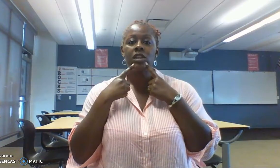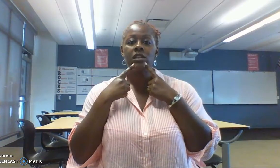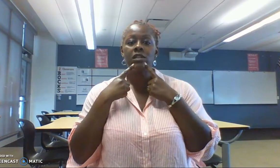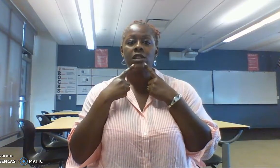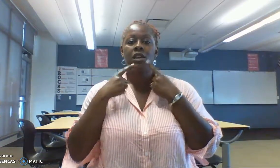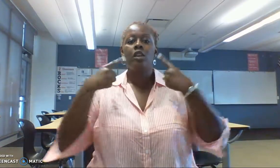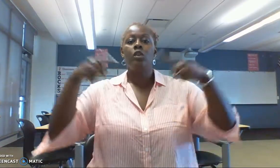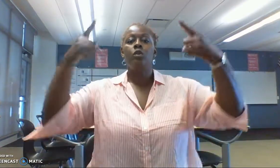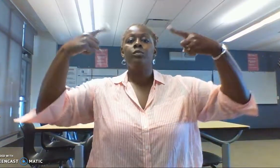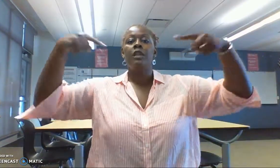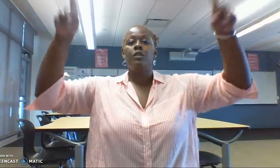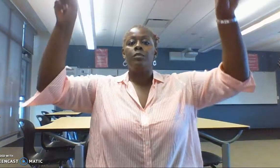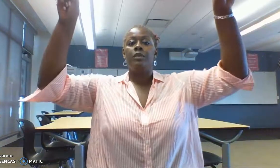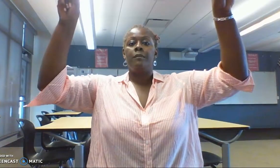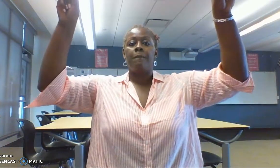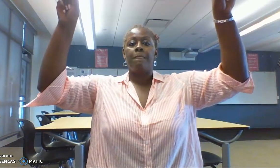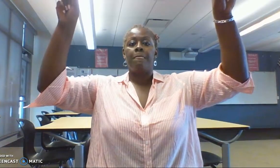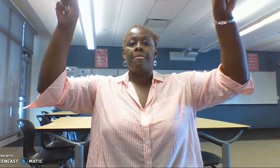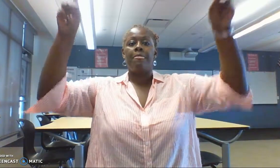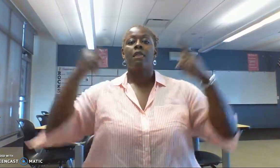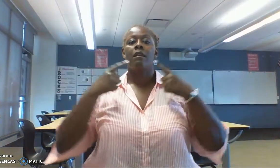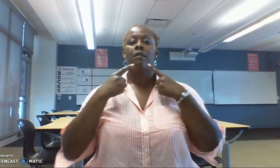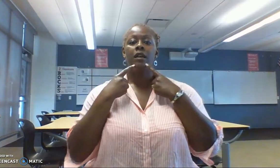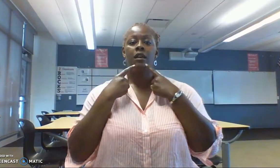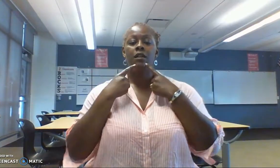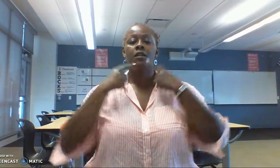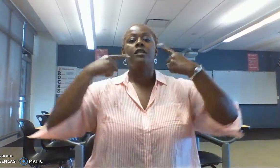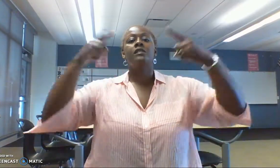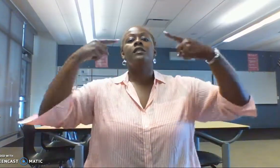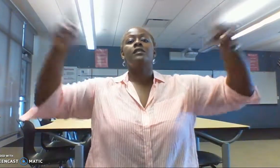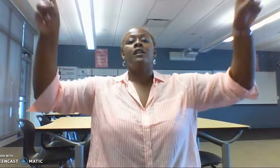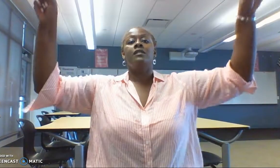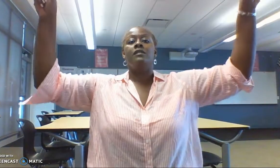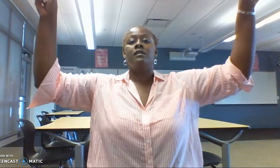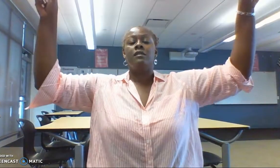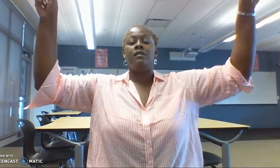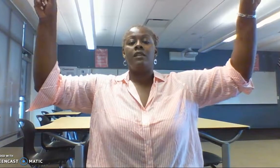chin, loop-de-loop. Right here, success. You see it?